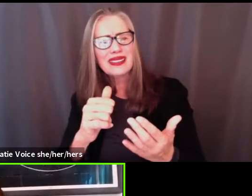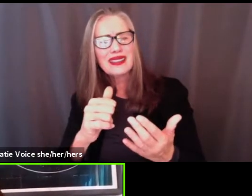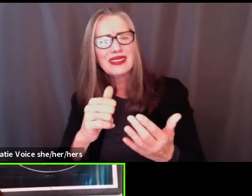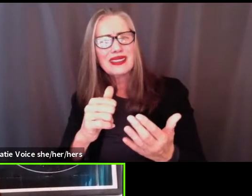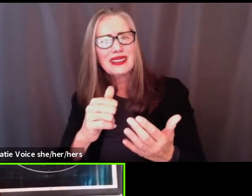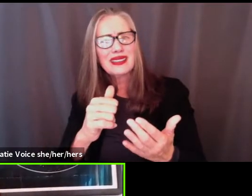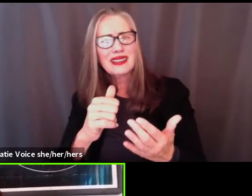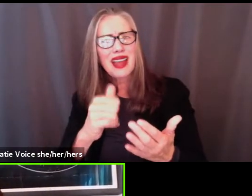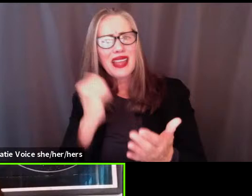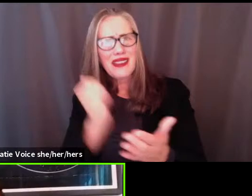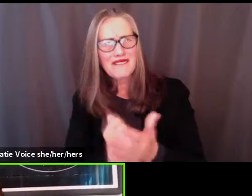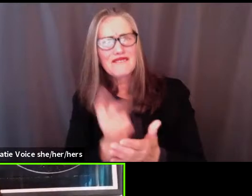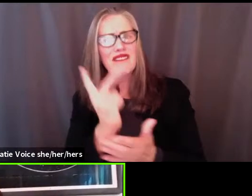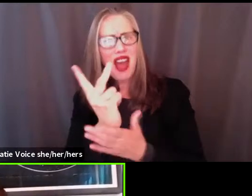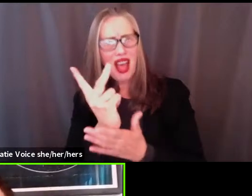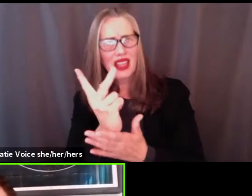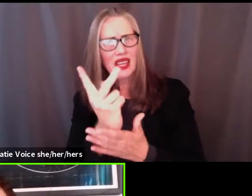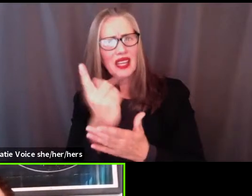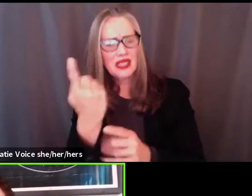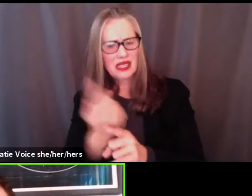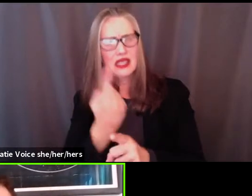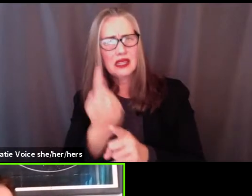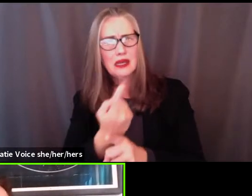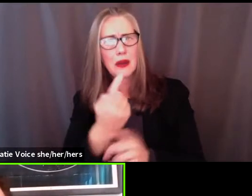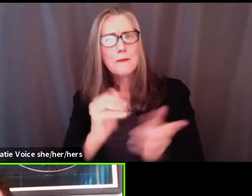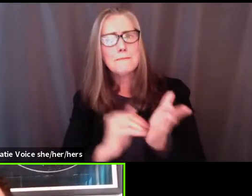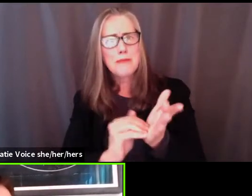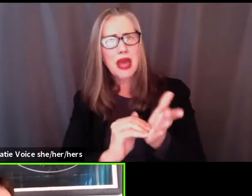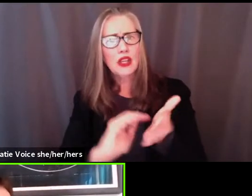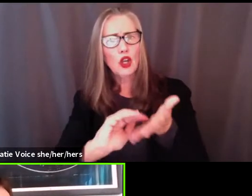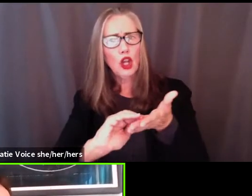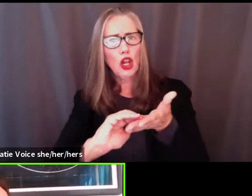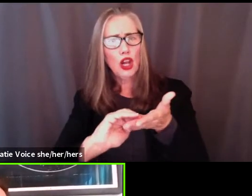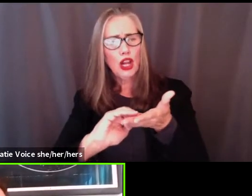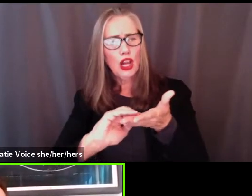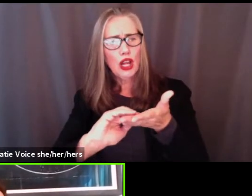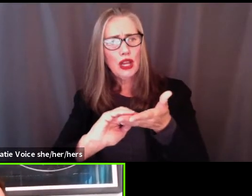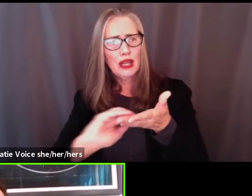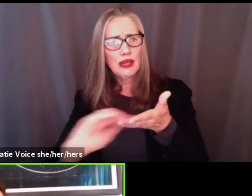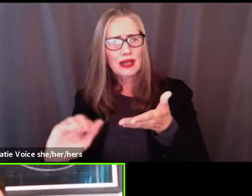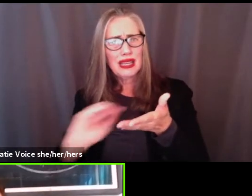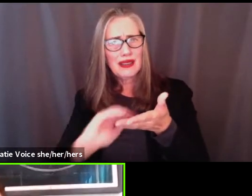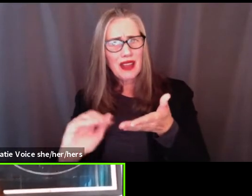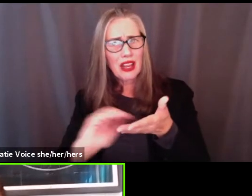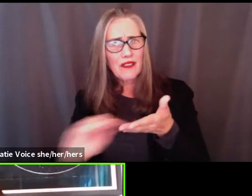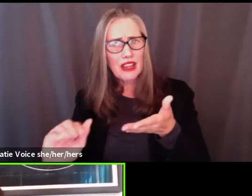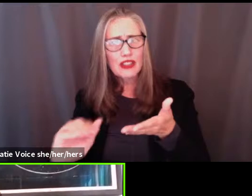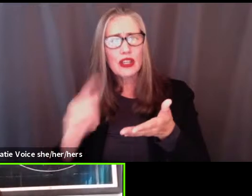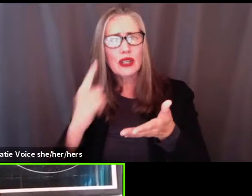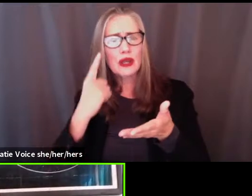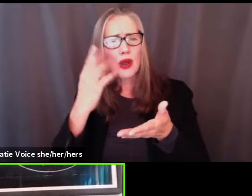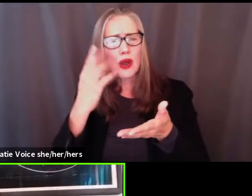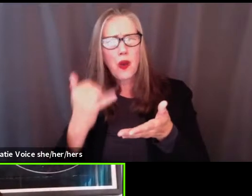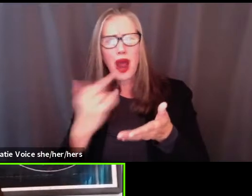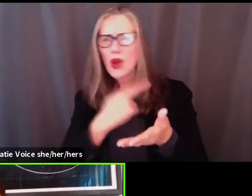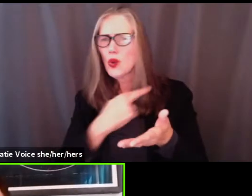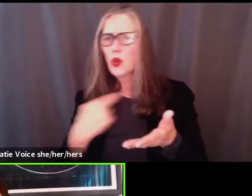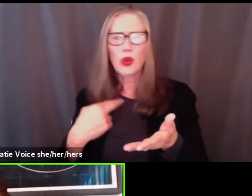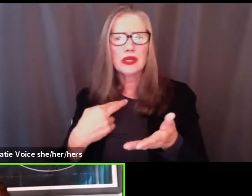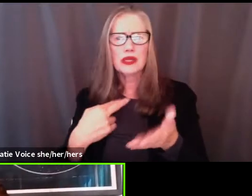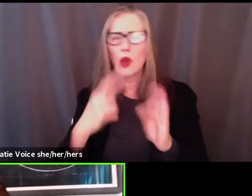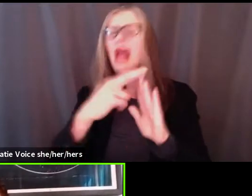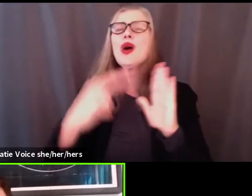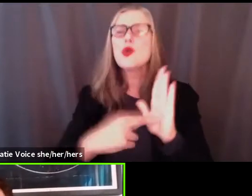be, the way to handle some of the concerns. Was there some reason that the Rules Committee did not put in place